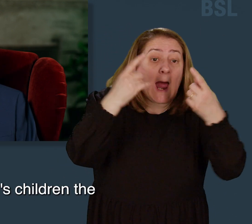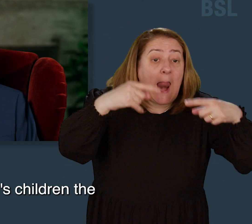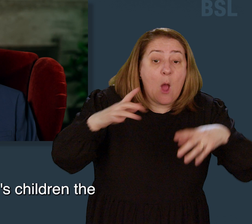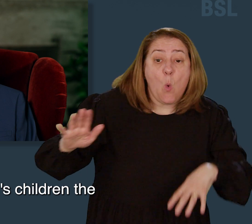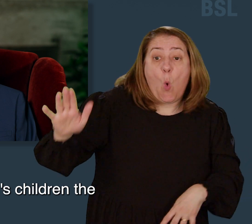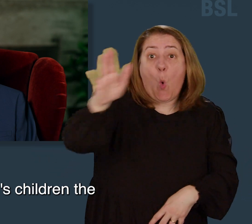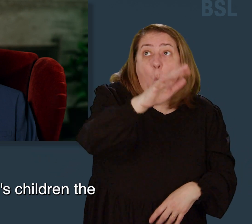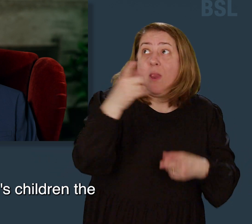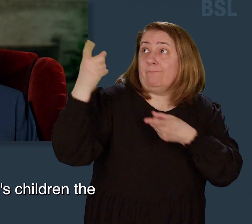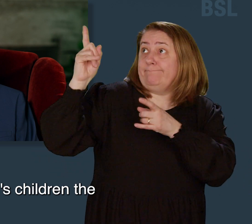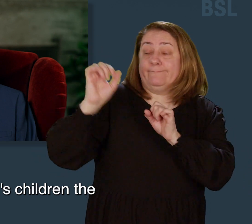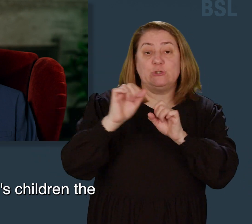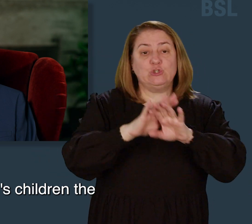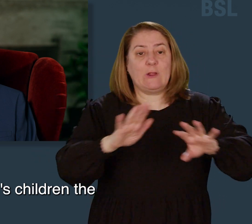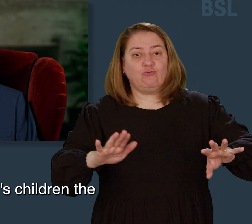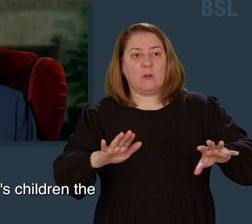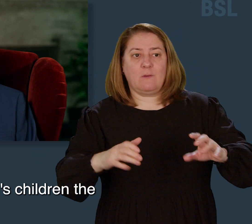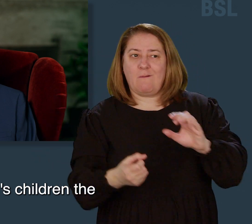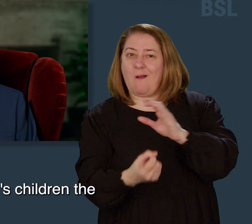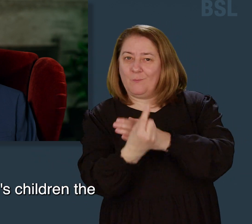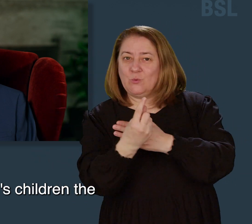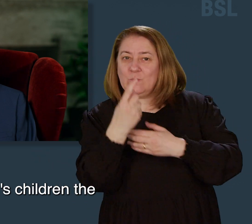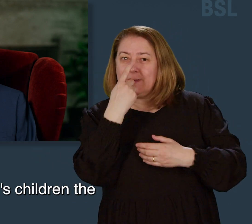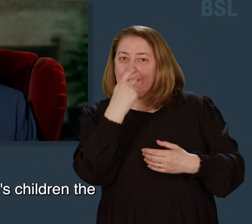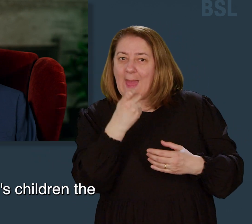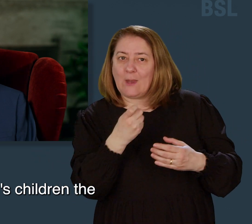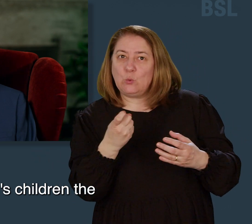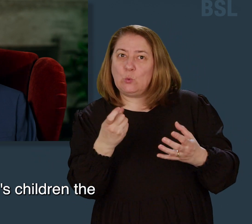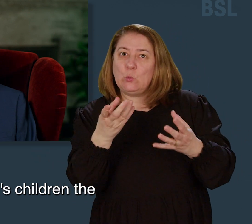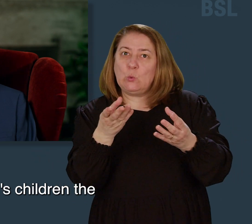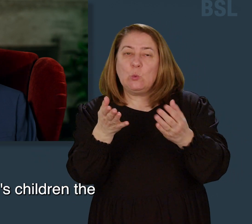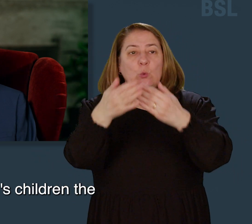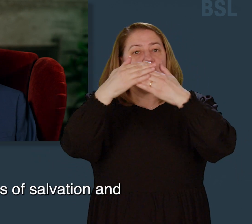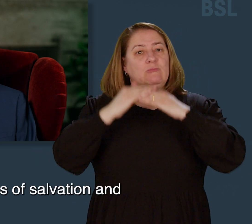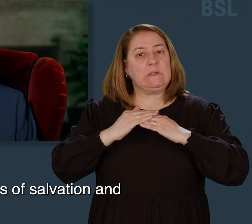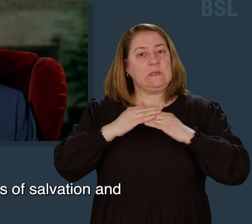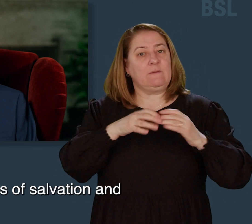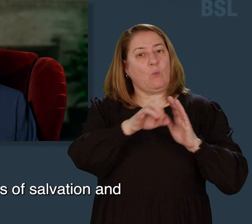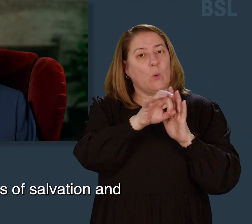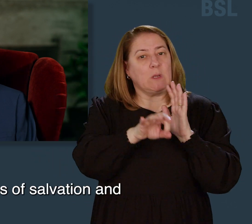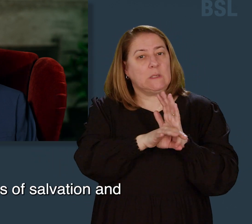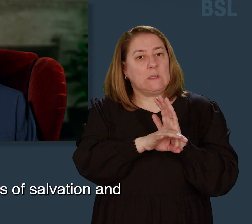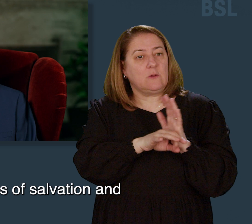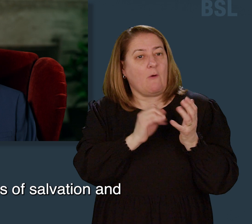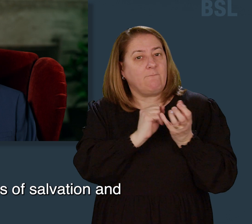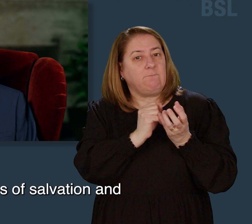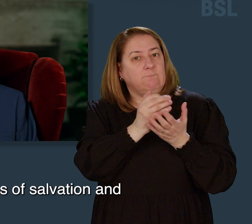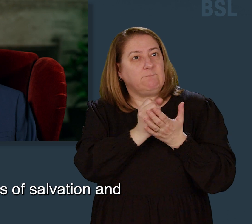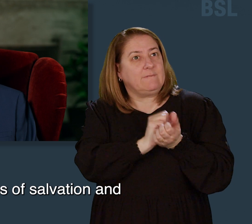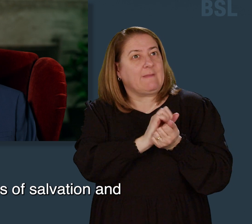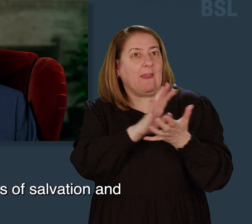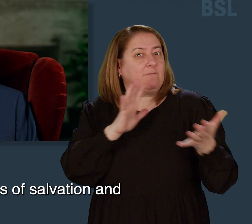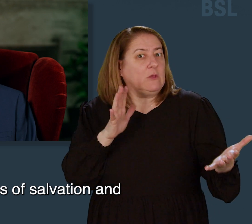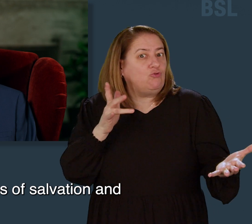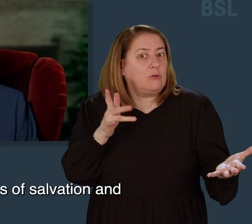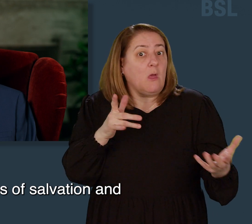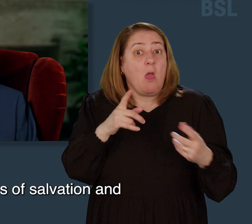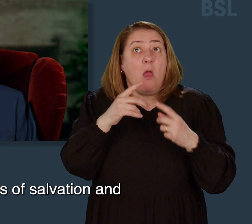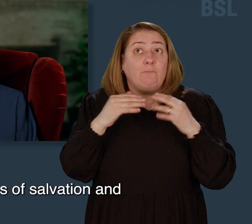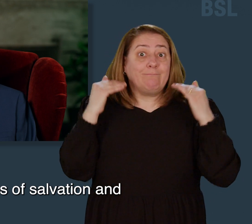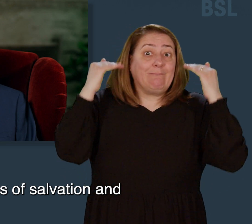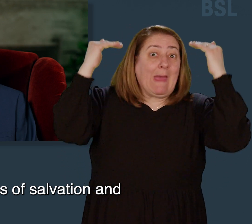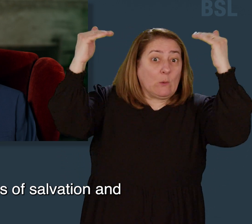This will allow all of God's children the opportunity to receive the ordinances of